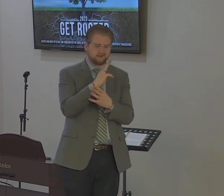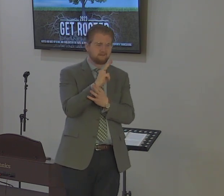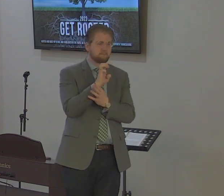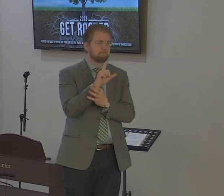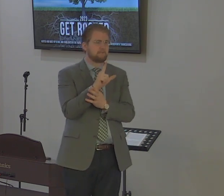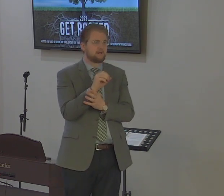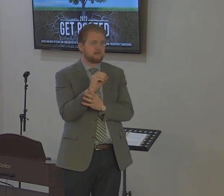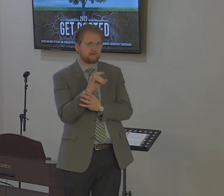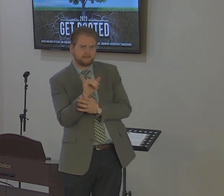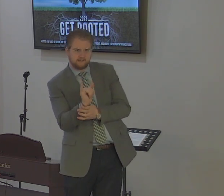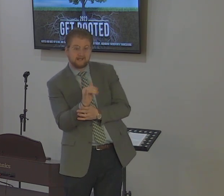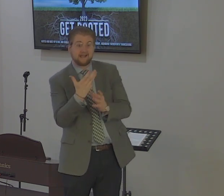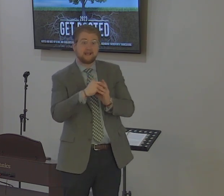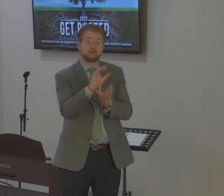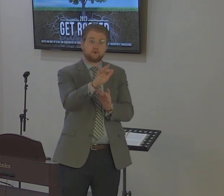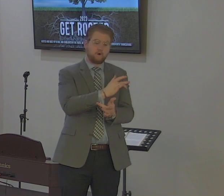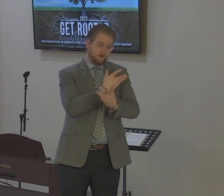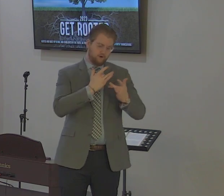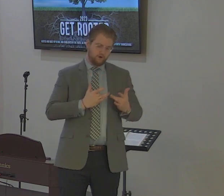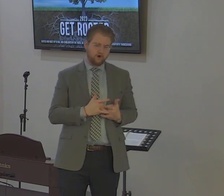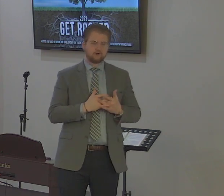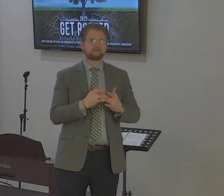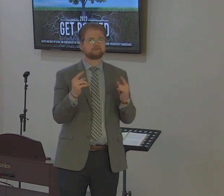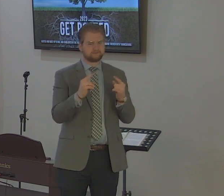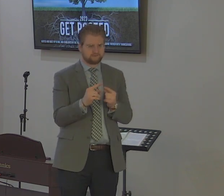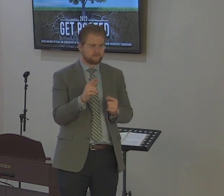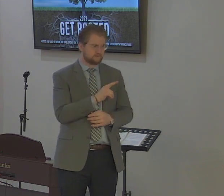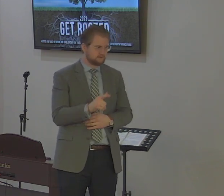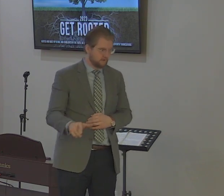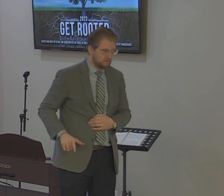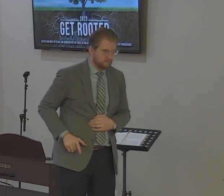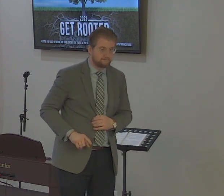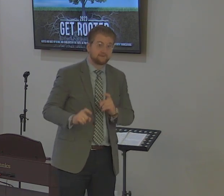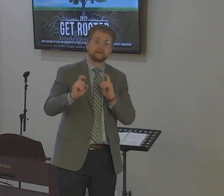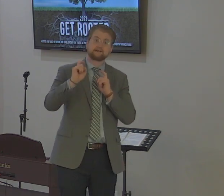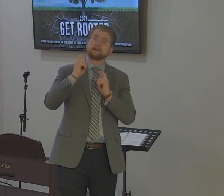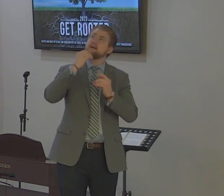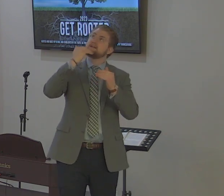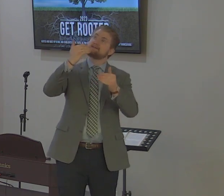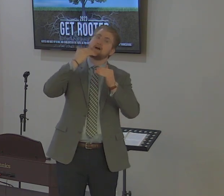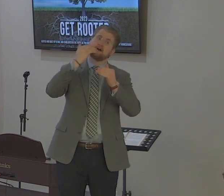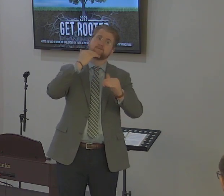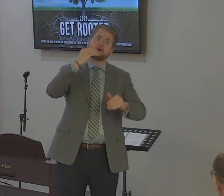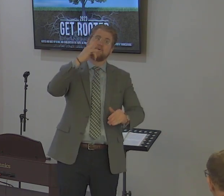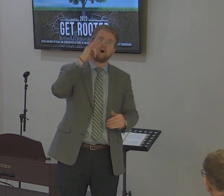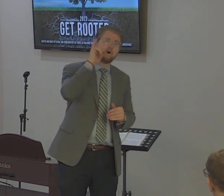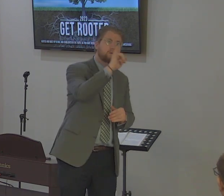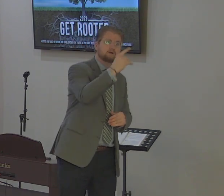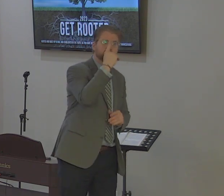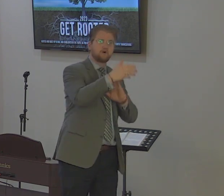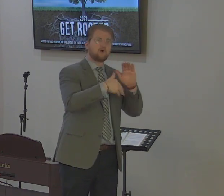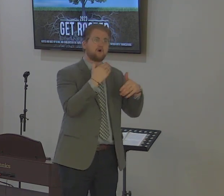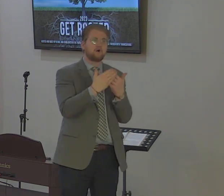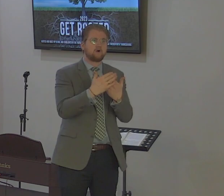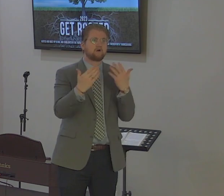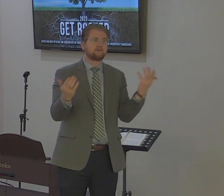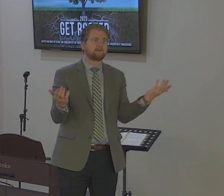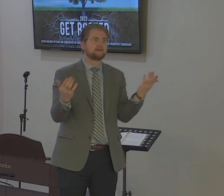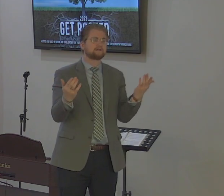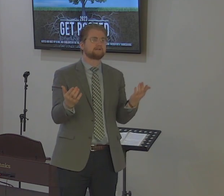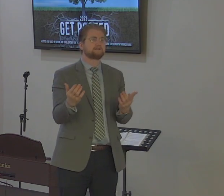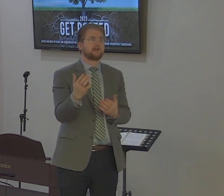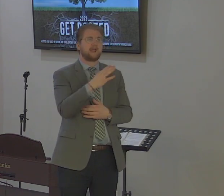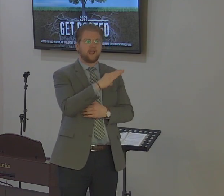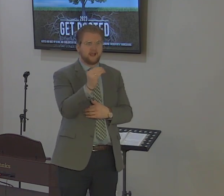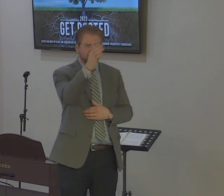heart to the Lord, giving thanks always for all things unto God and the Father in the name of our